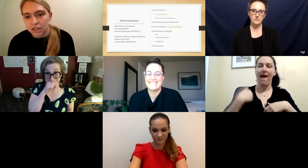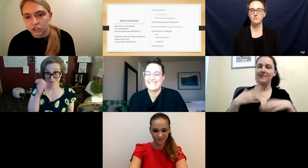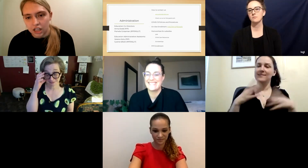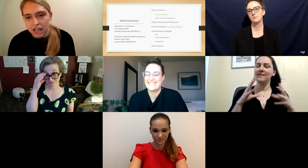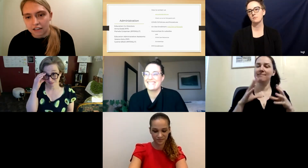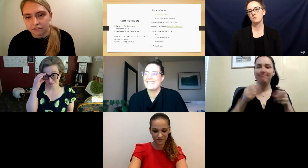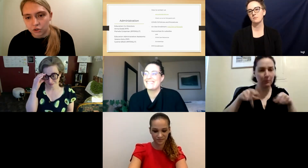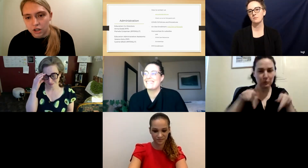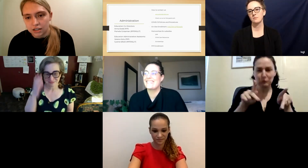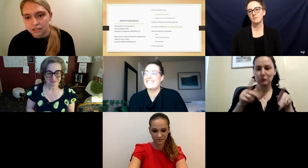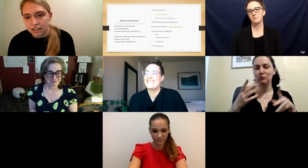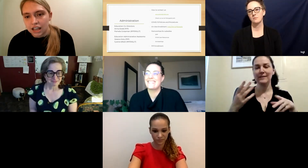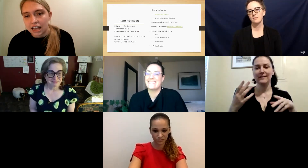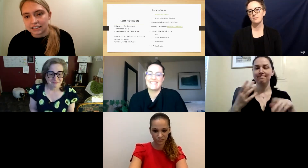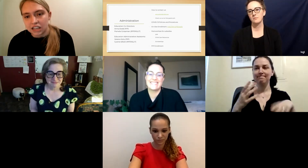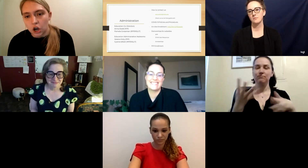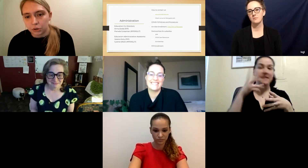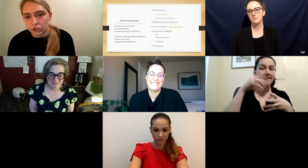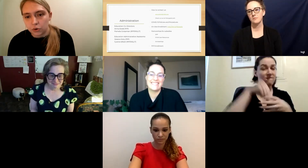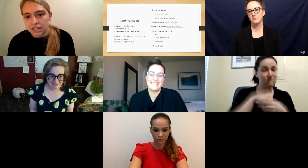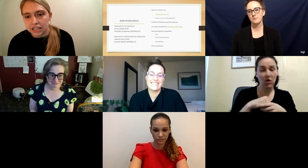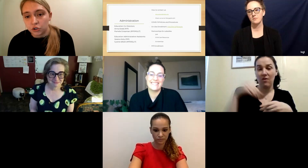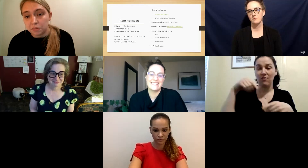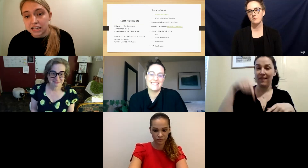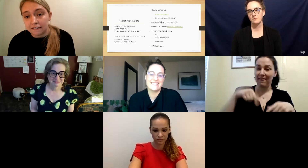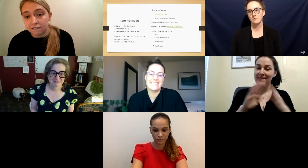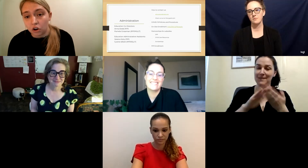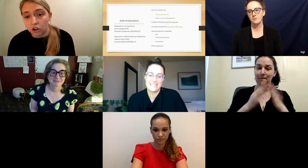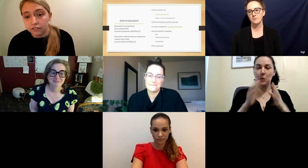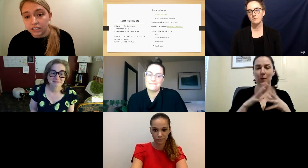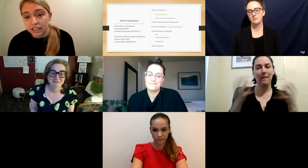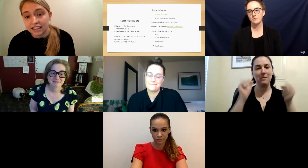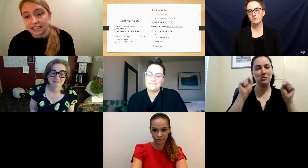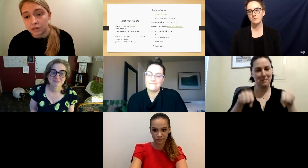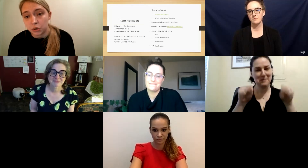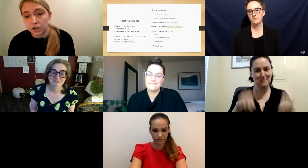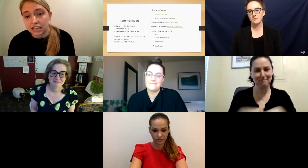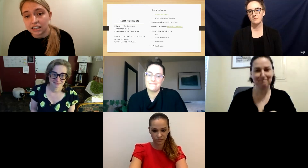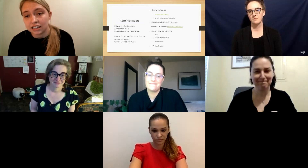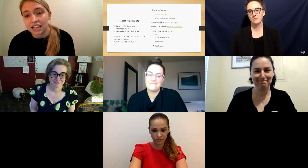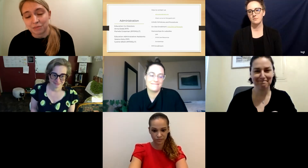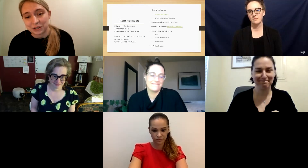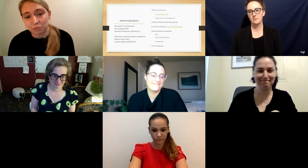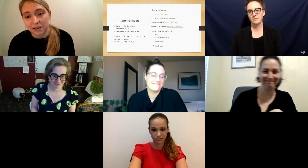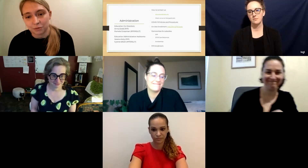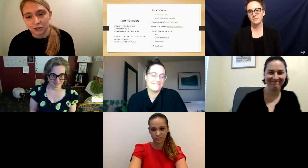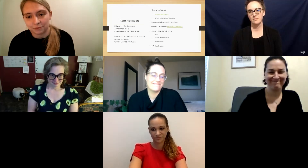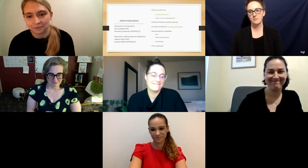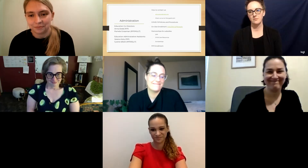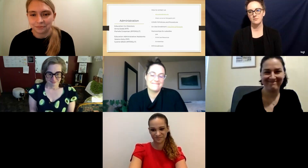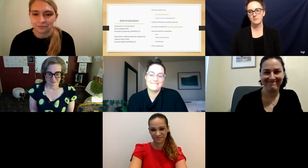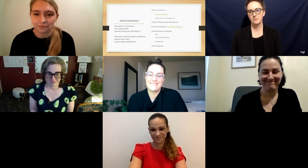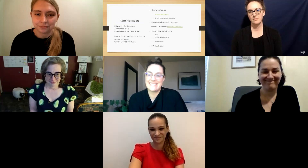want to make sure that everyone has the opportunity to be involved in this community as much as